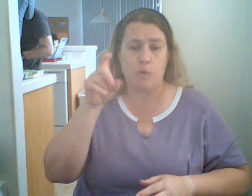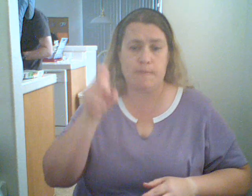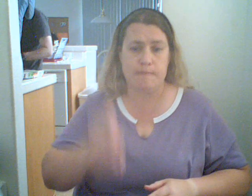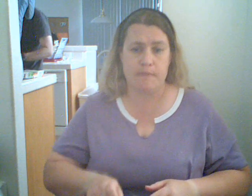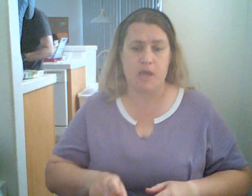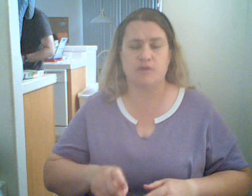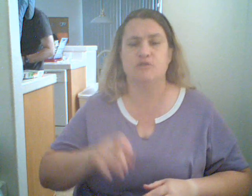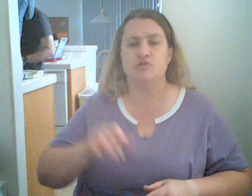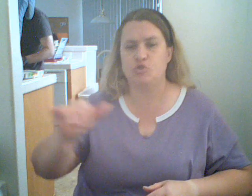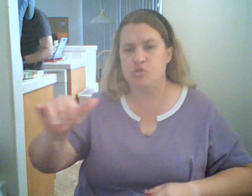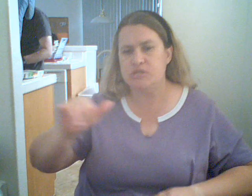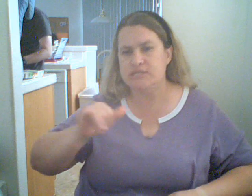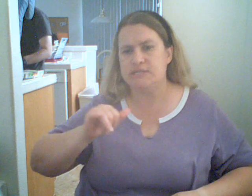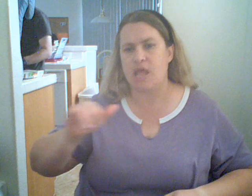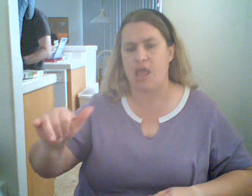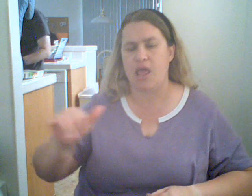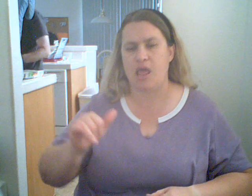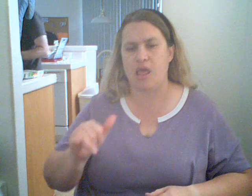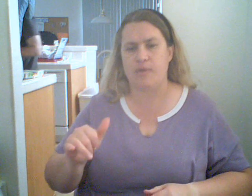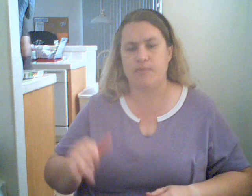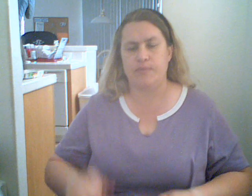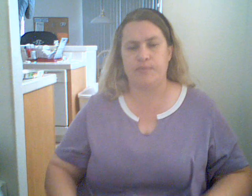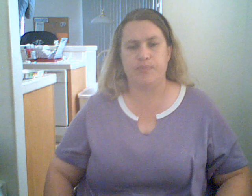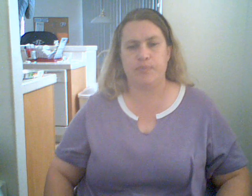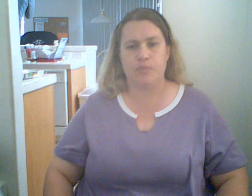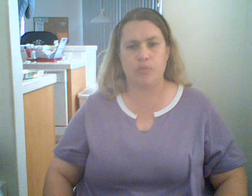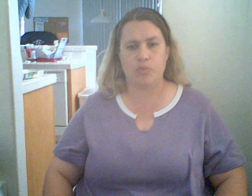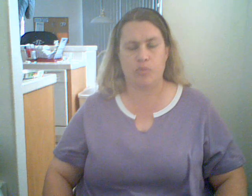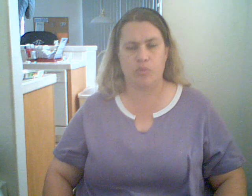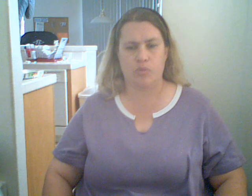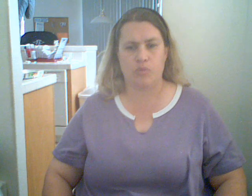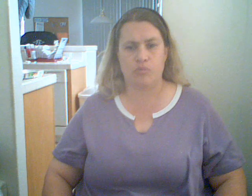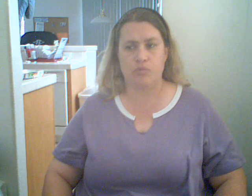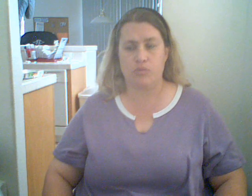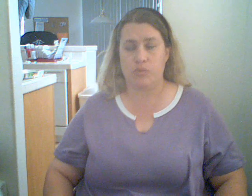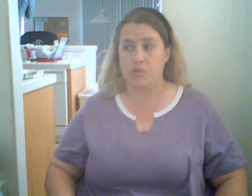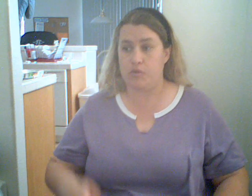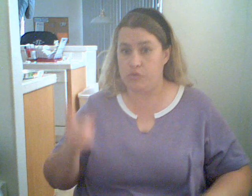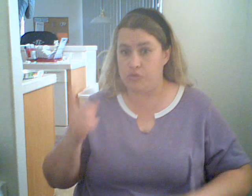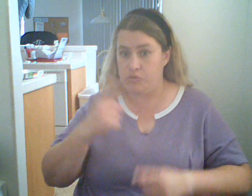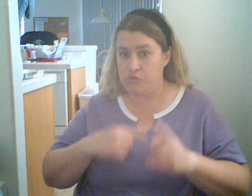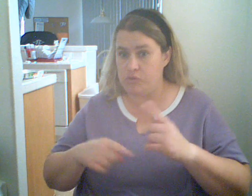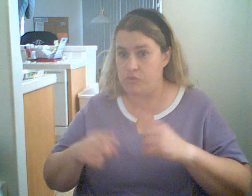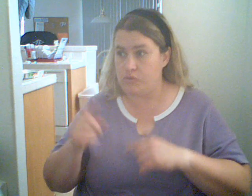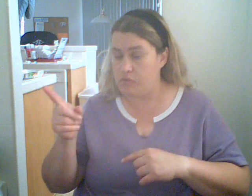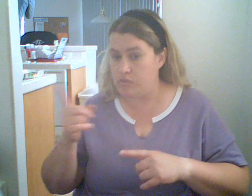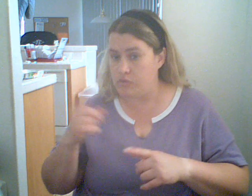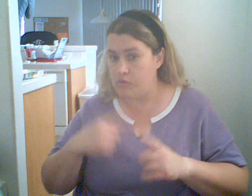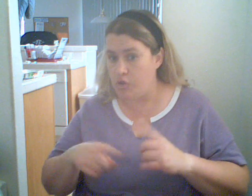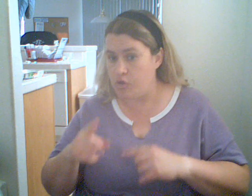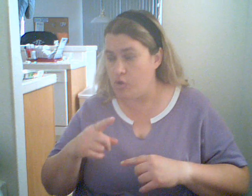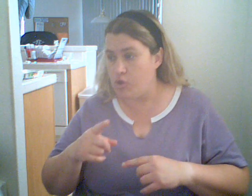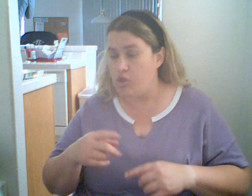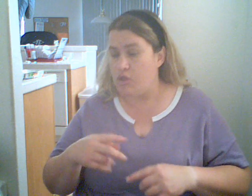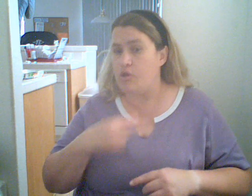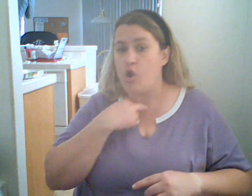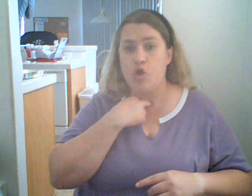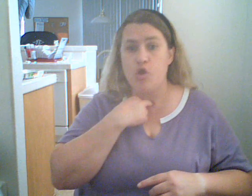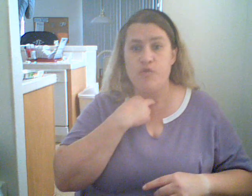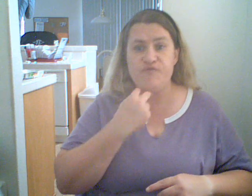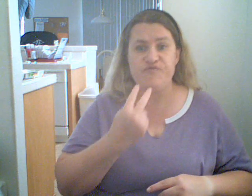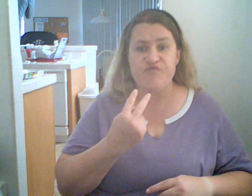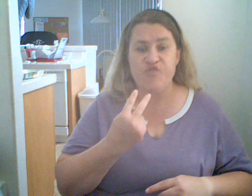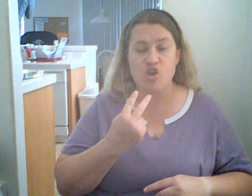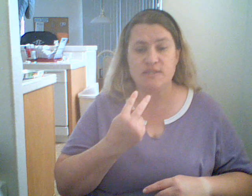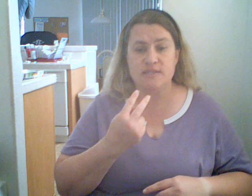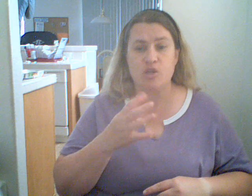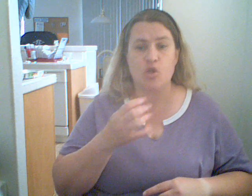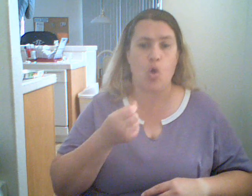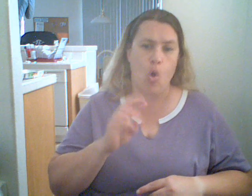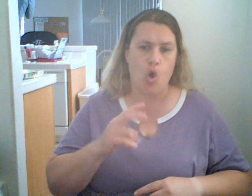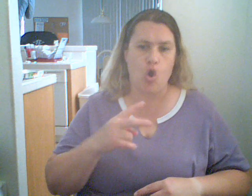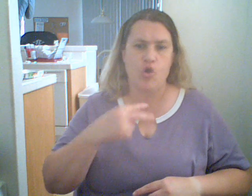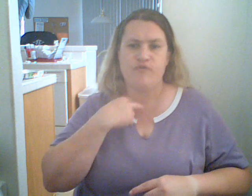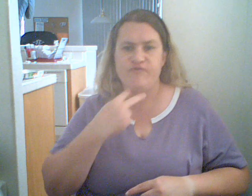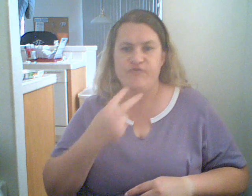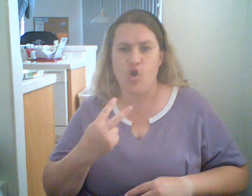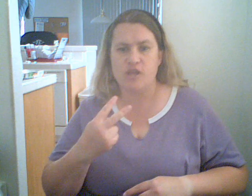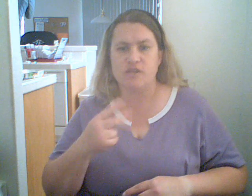the message is being sent. So if they're signing it, you're going to voice it the same way. If it's being voiced, you're going to sign it back